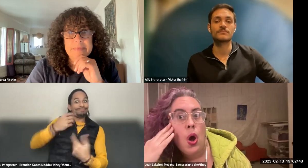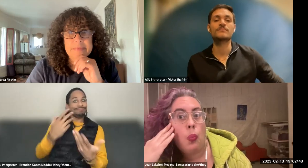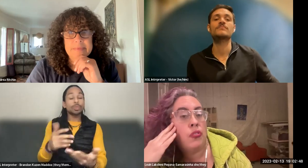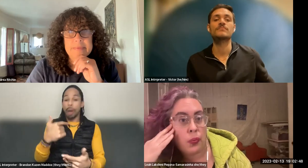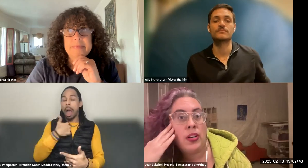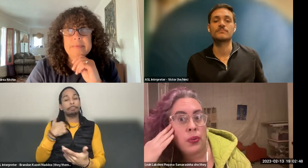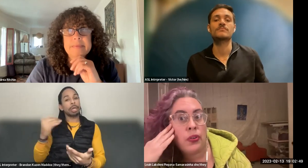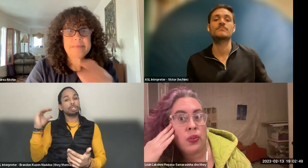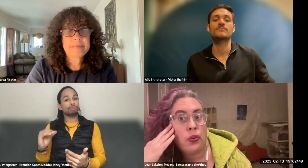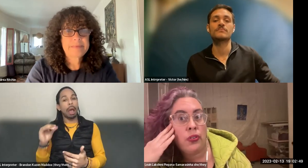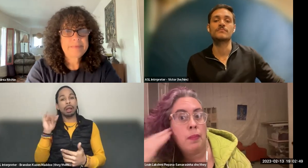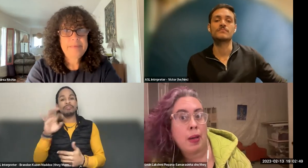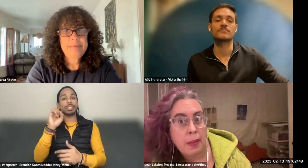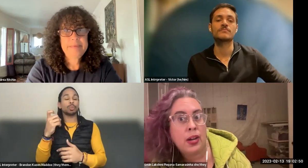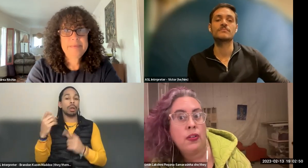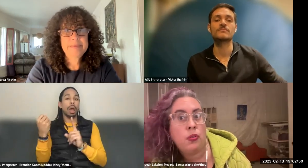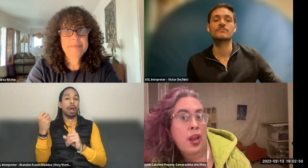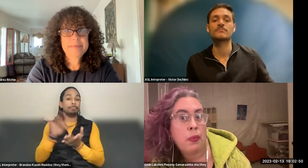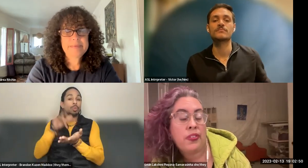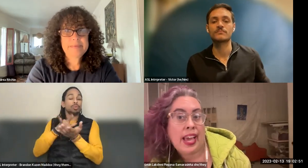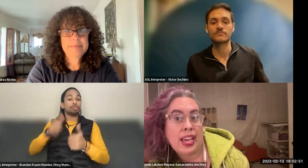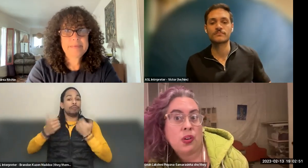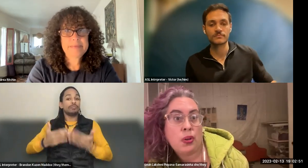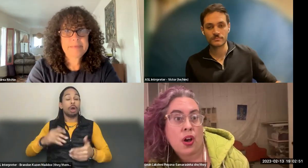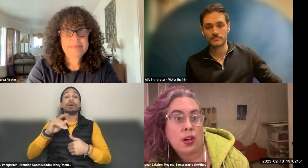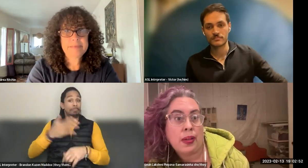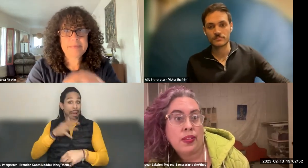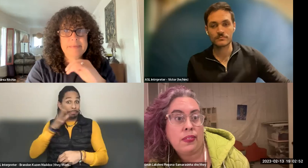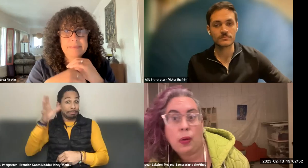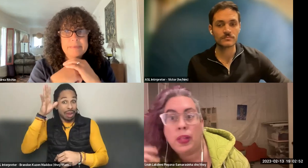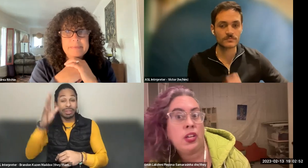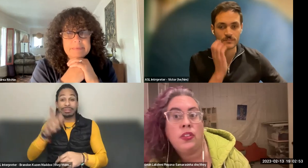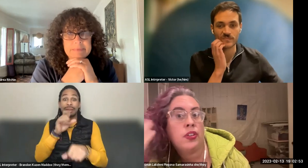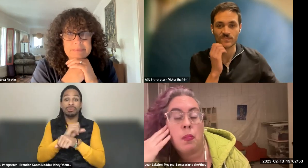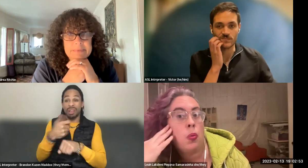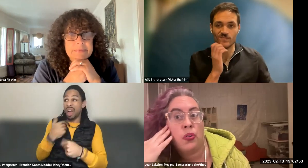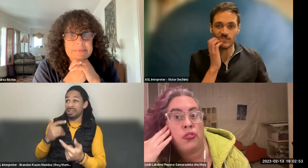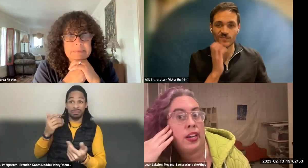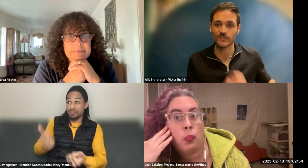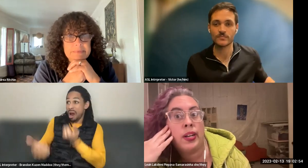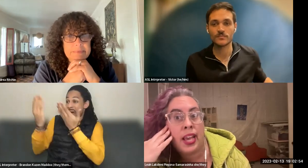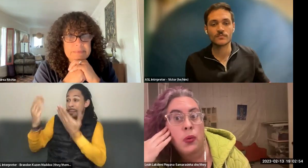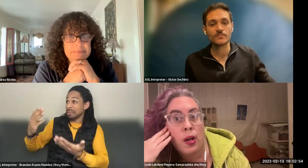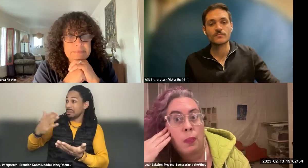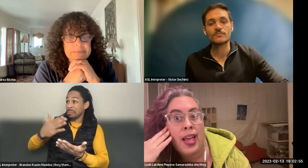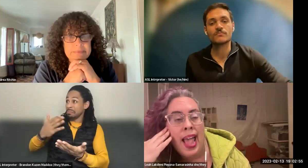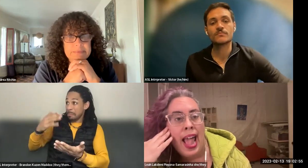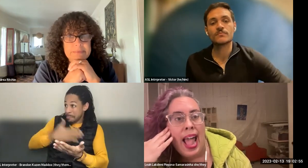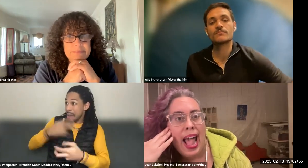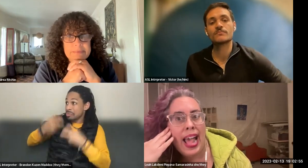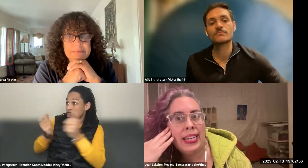survivor, was threatened with conservatorship by my parents when I was like, hey, could we talk about this? They were like, you need to come home. You're sick and we're going to get you